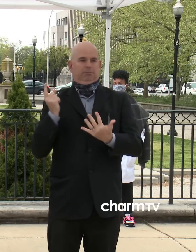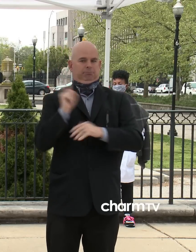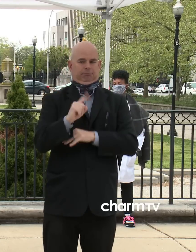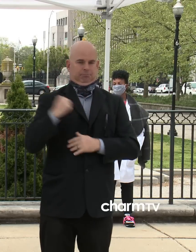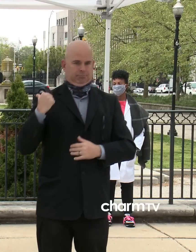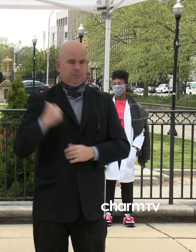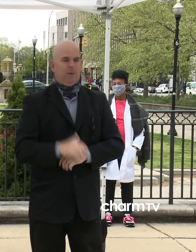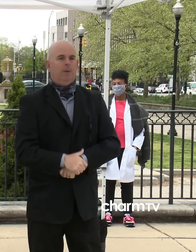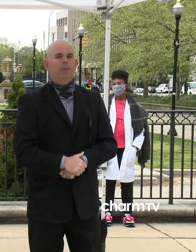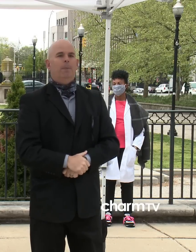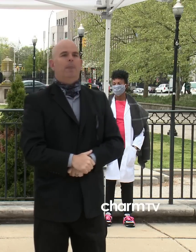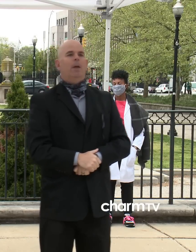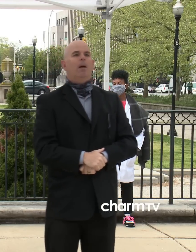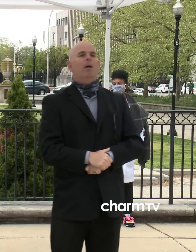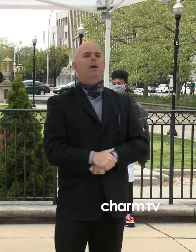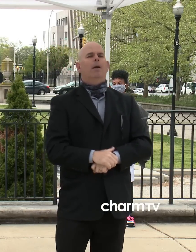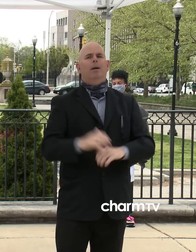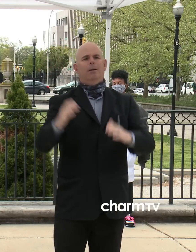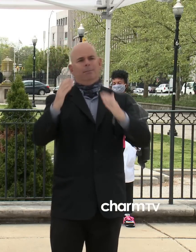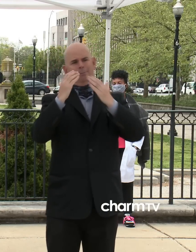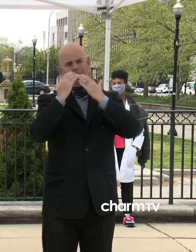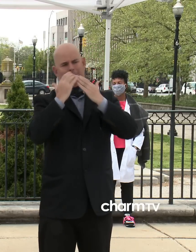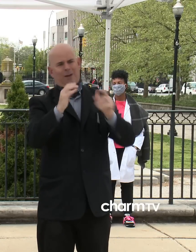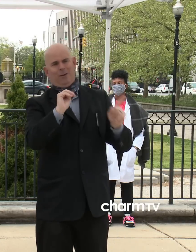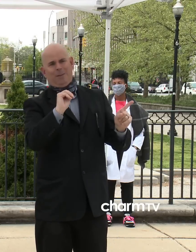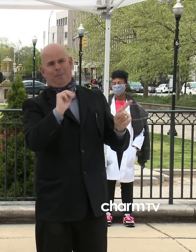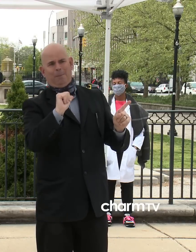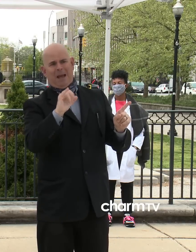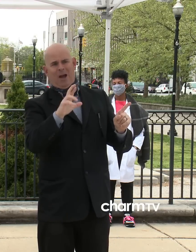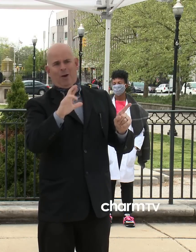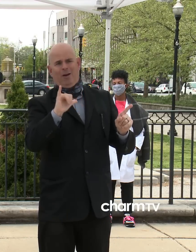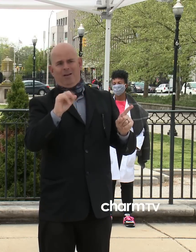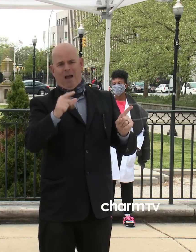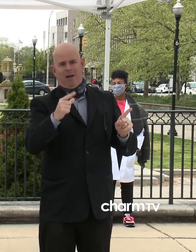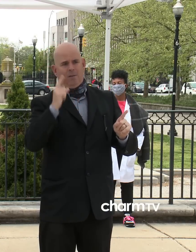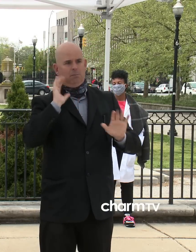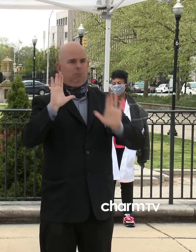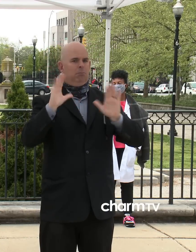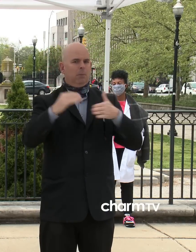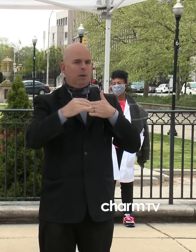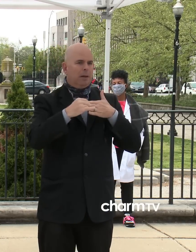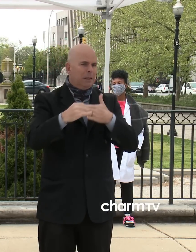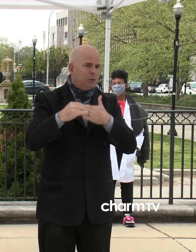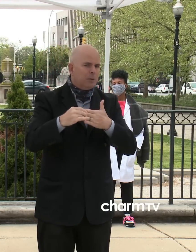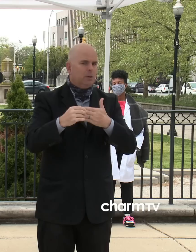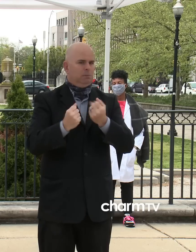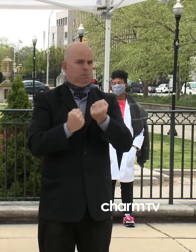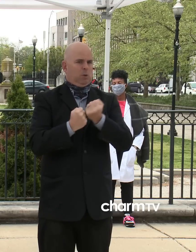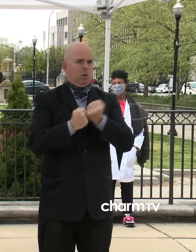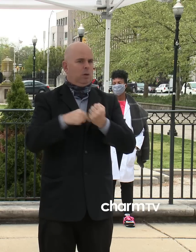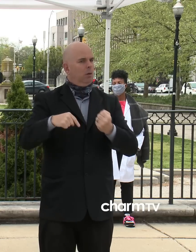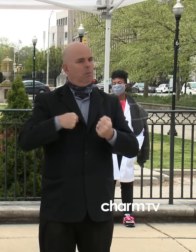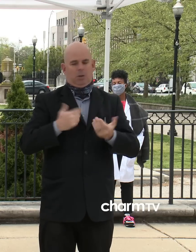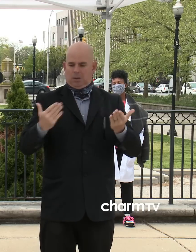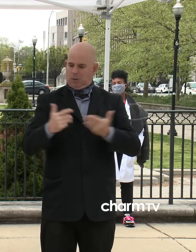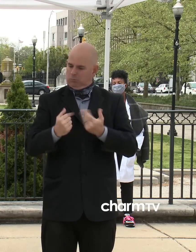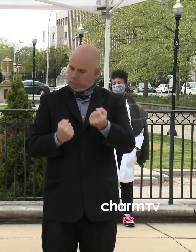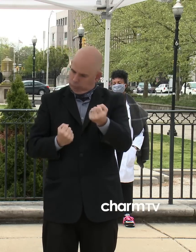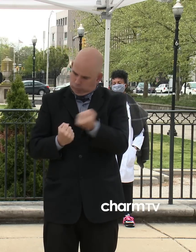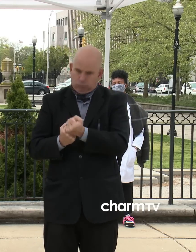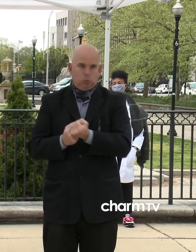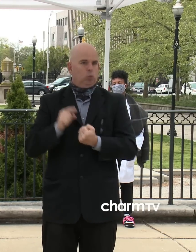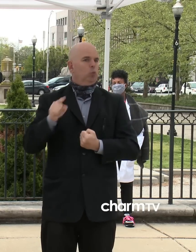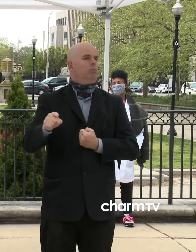Thank you, Mayor Young. And thank you so much for your leadership and support as we have worked across multiple agencies